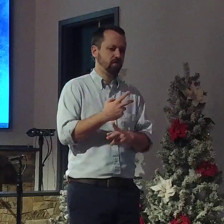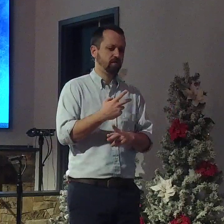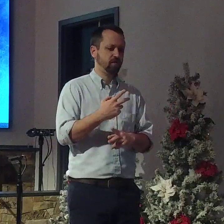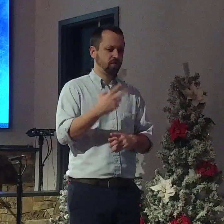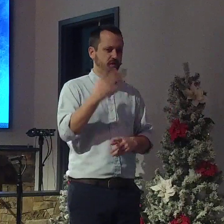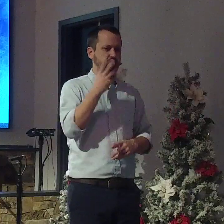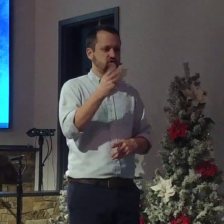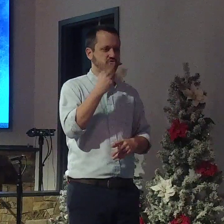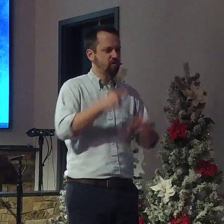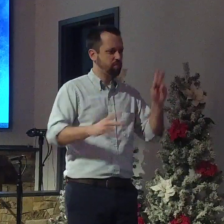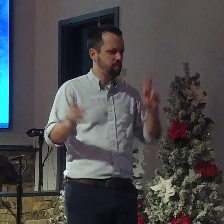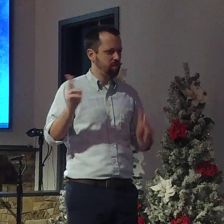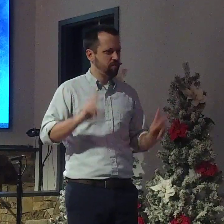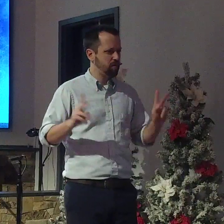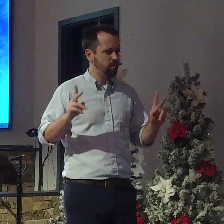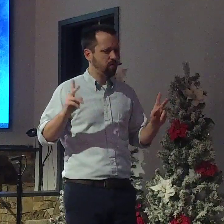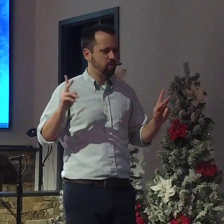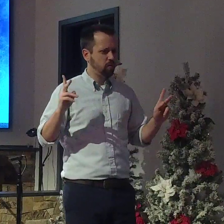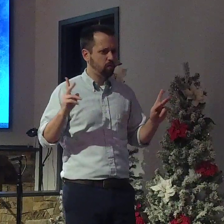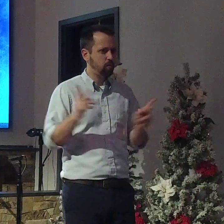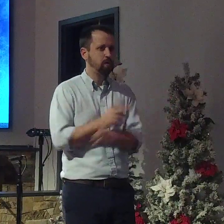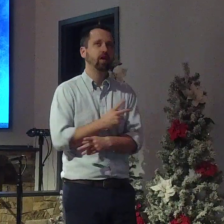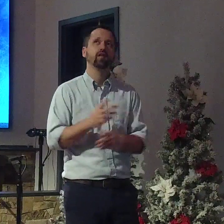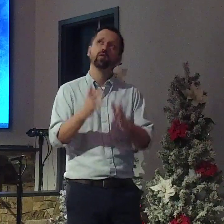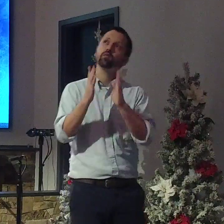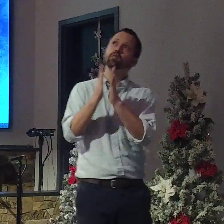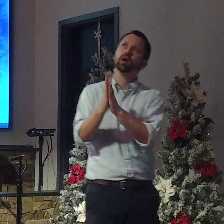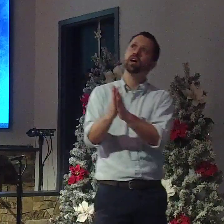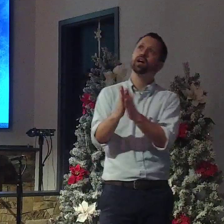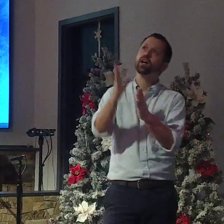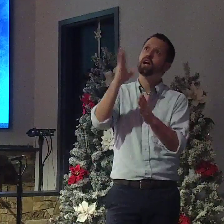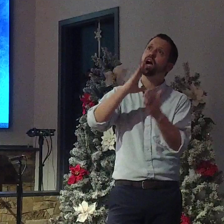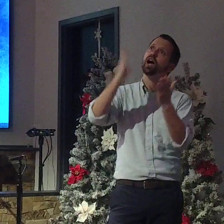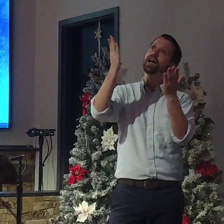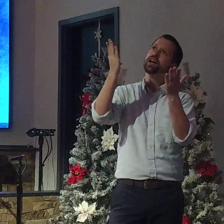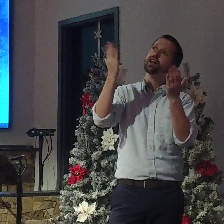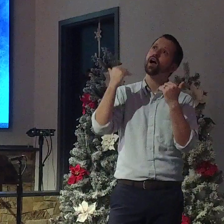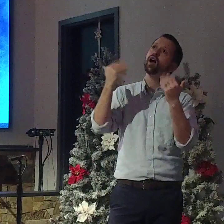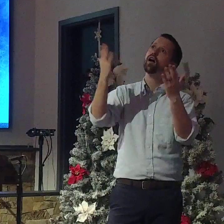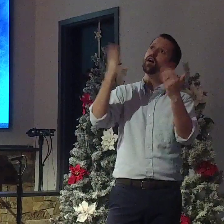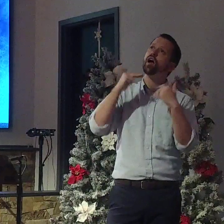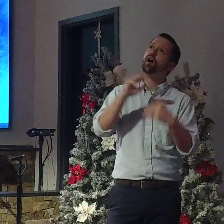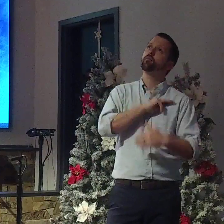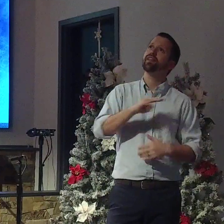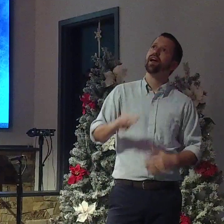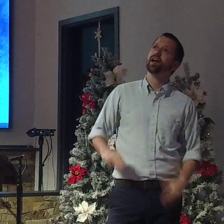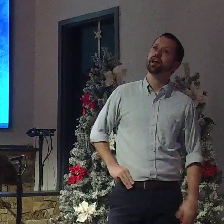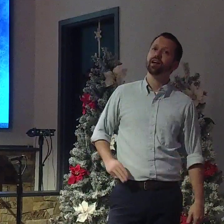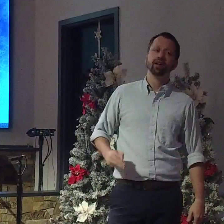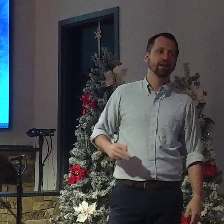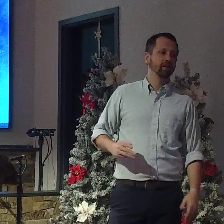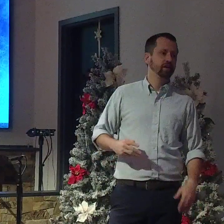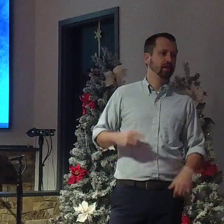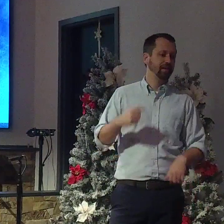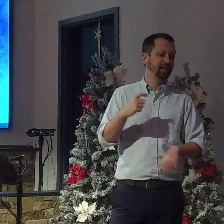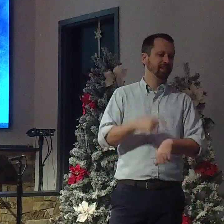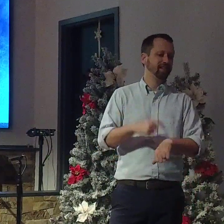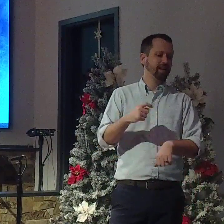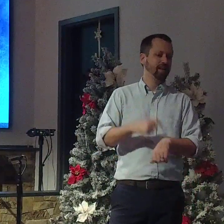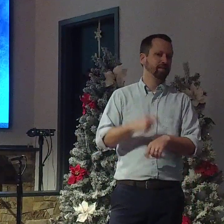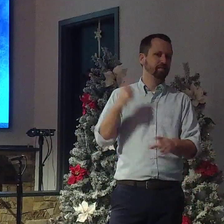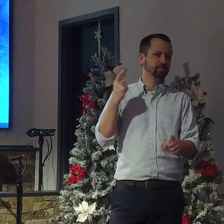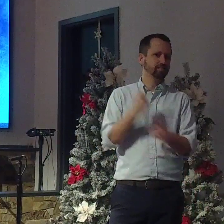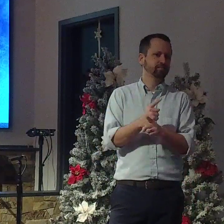season, the reason why we have Christmas to begin with, and that is Jesus. Yes. If it wasn't for him, there would be no